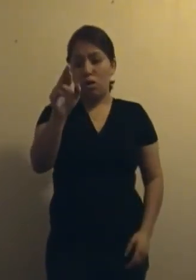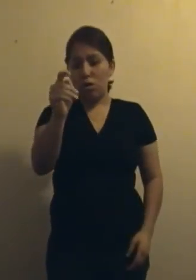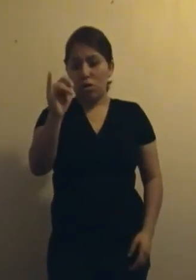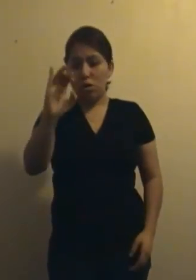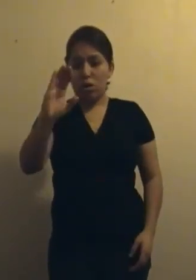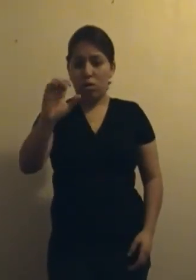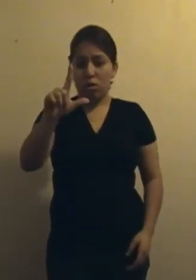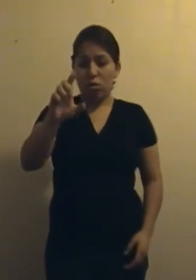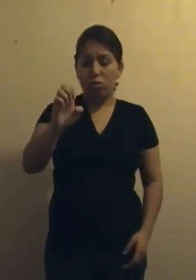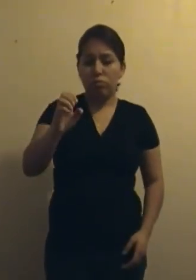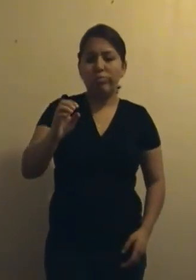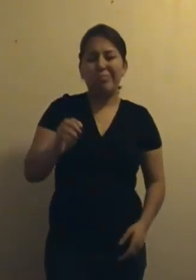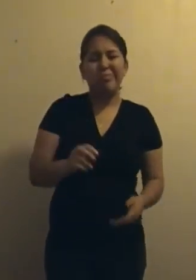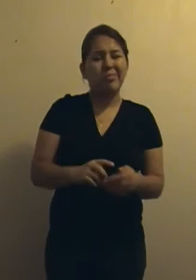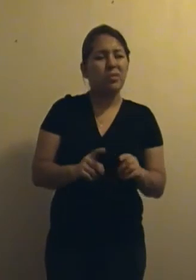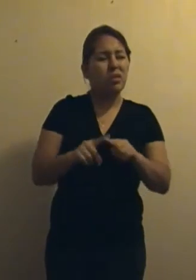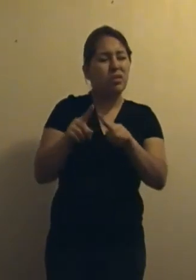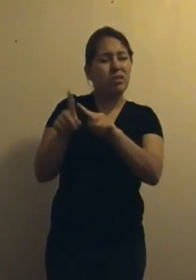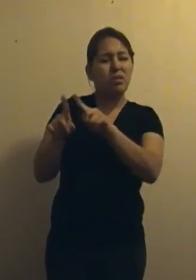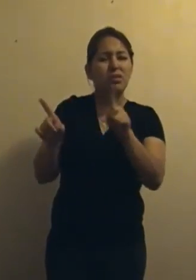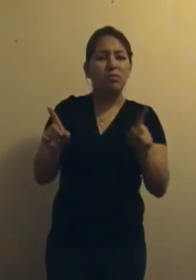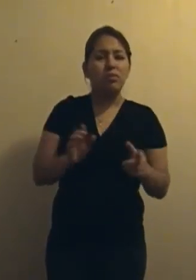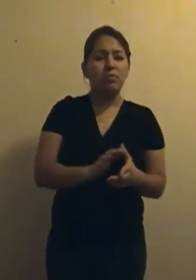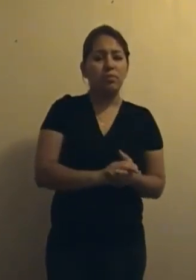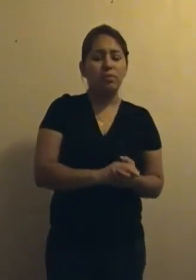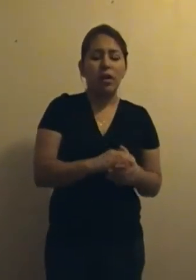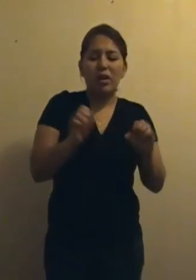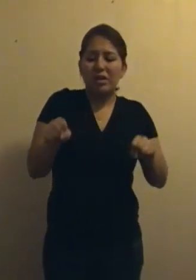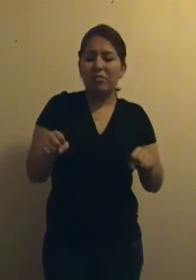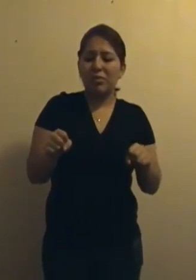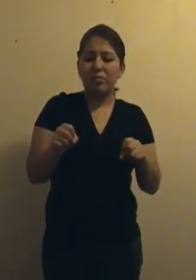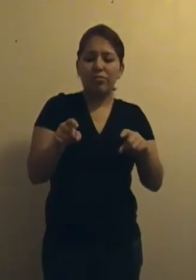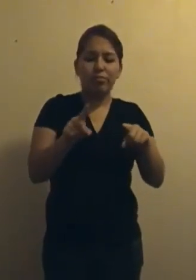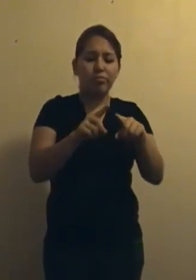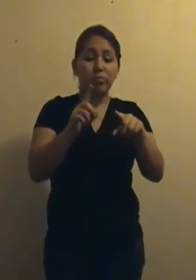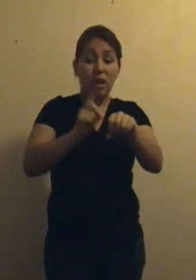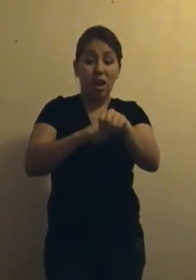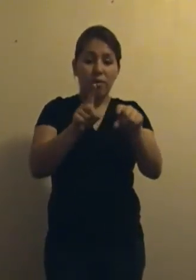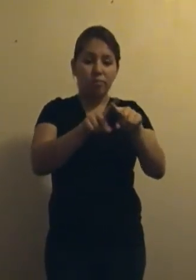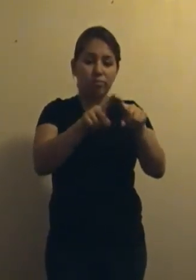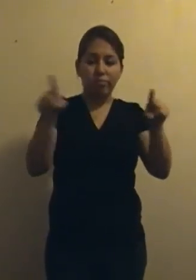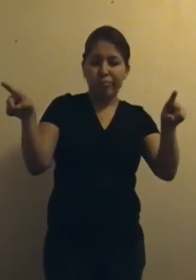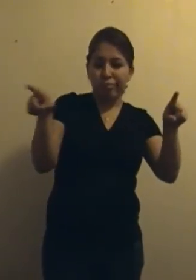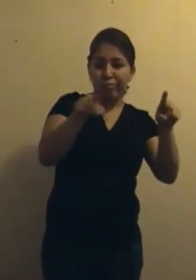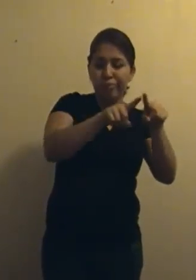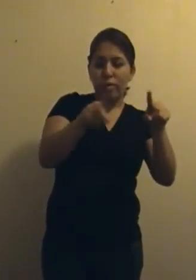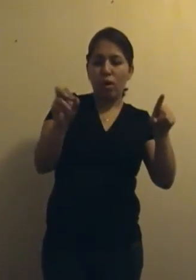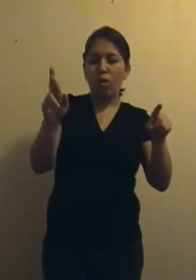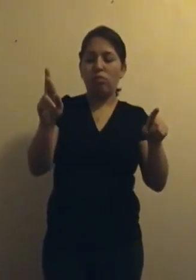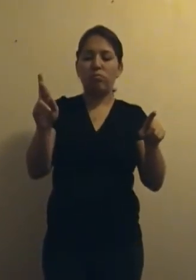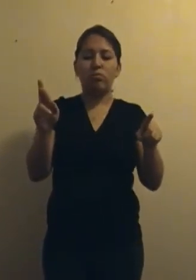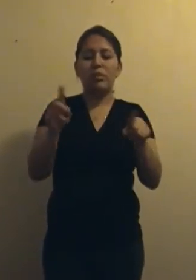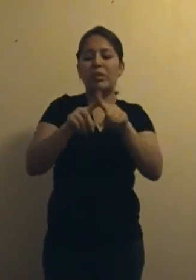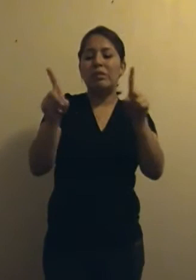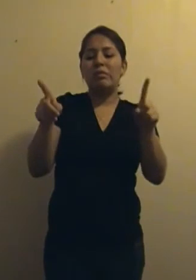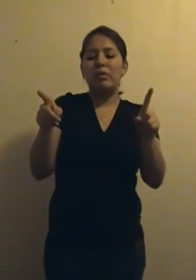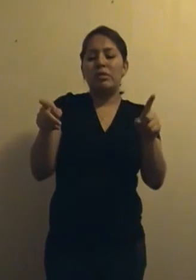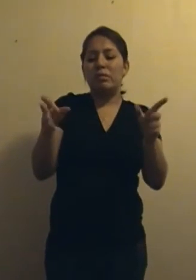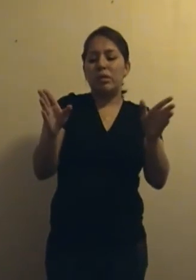any number of things. It could be a timeline, it could be clustering. It depends on what the pattern of organization was in that reading that they were